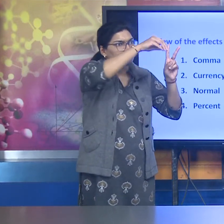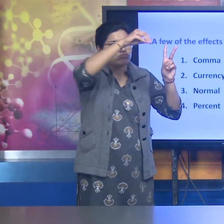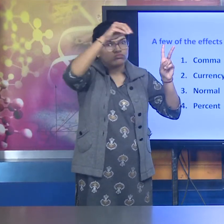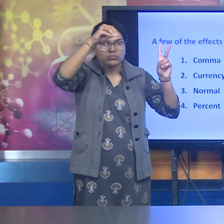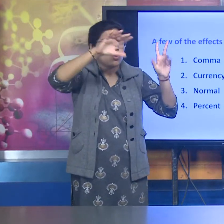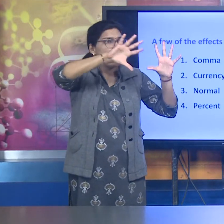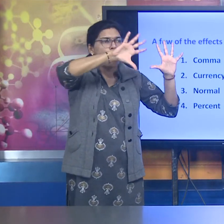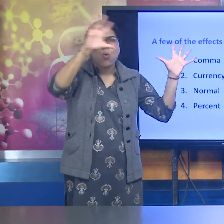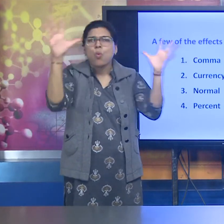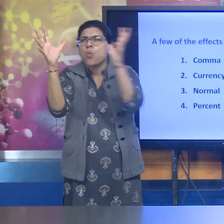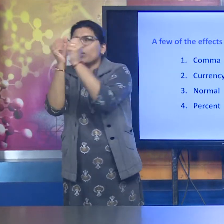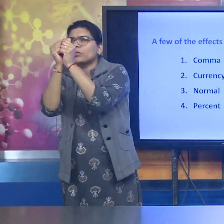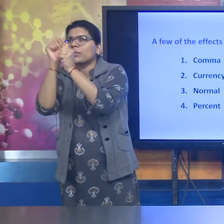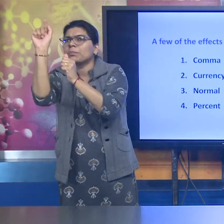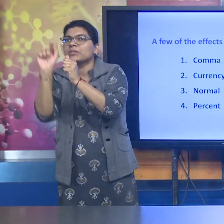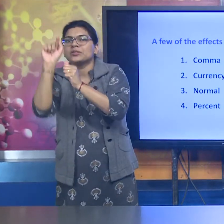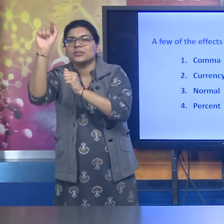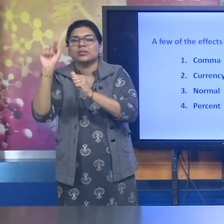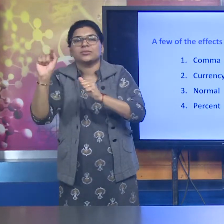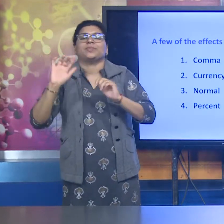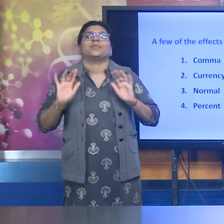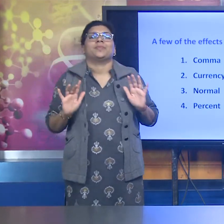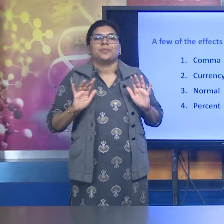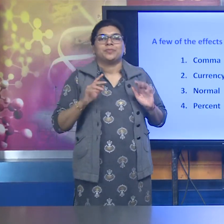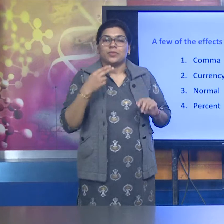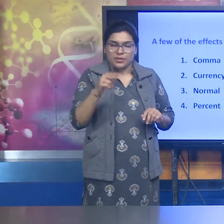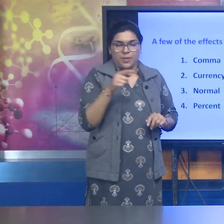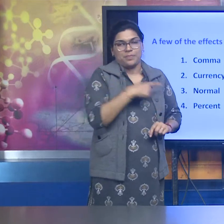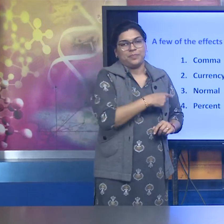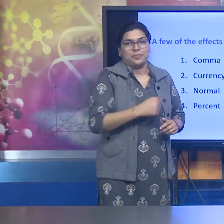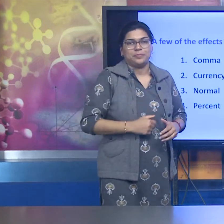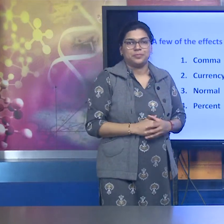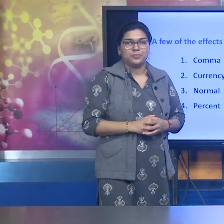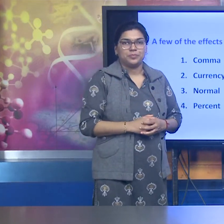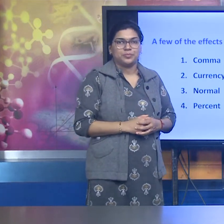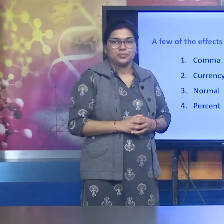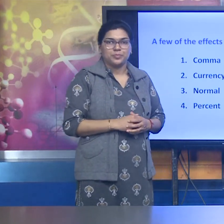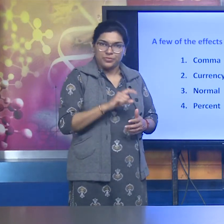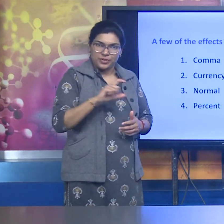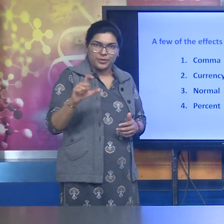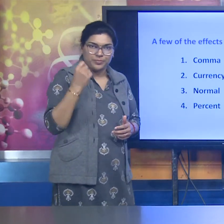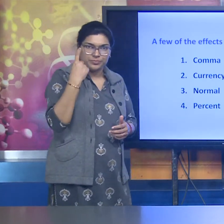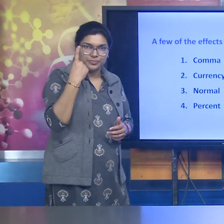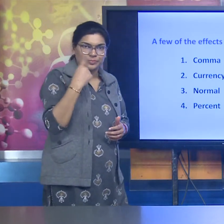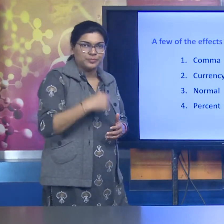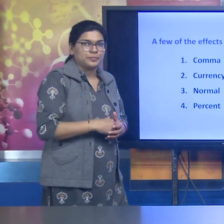Hindi, maths, different percentile get by the student in different subjects.